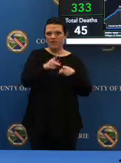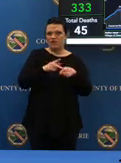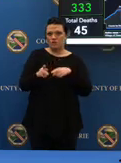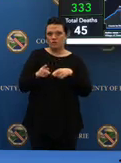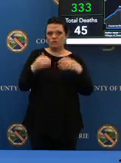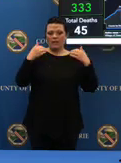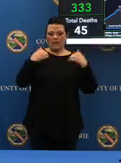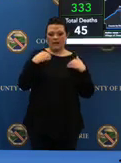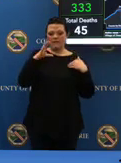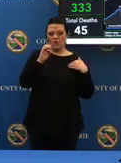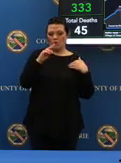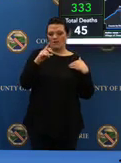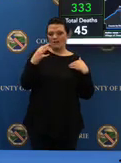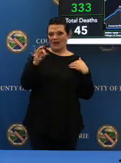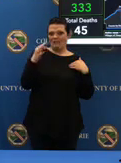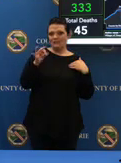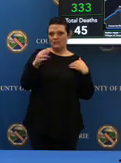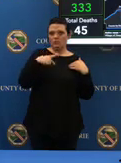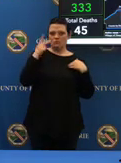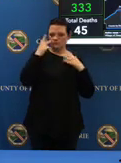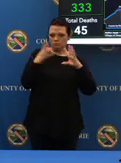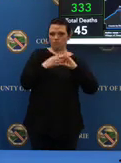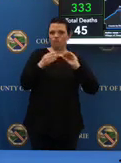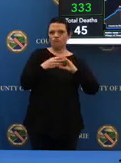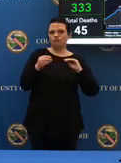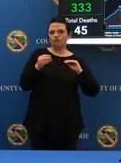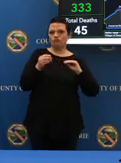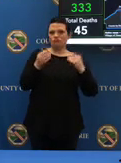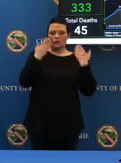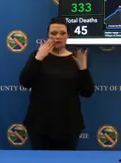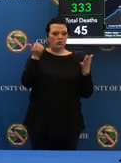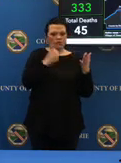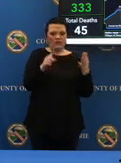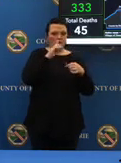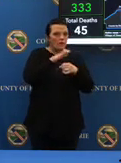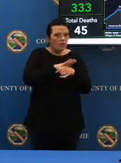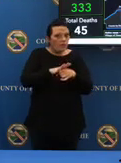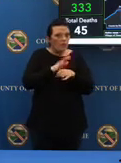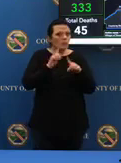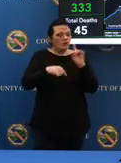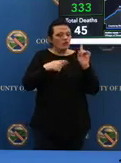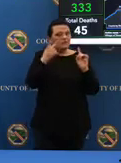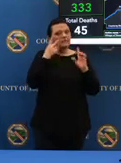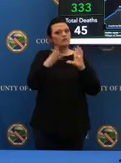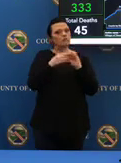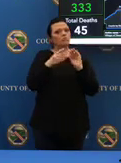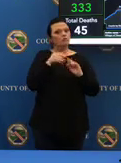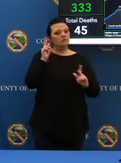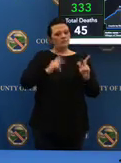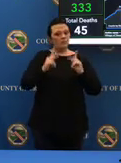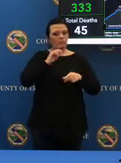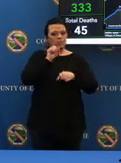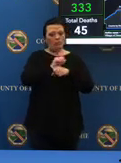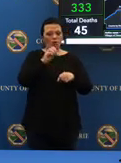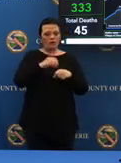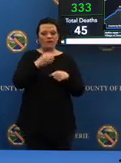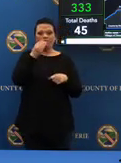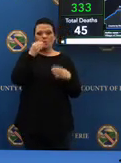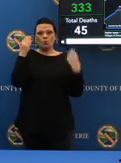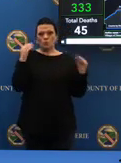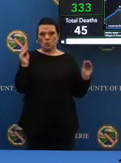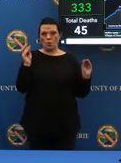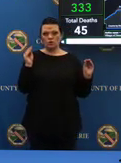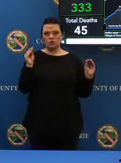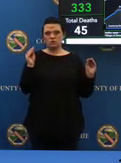having COVID-19. We've seen the stories now. I don't know of anybody locally, but we've seen the stories of individuals that work in groceries